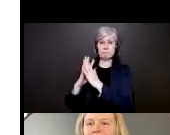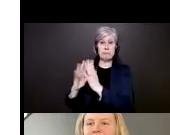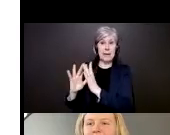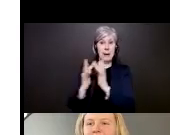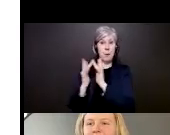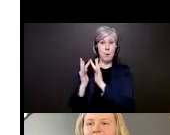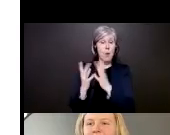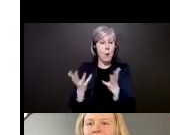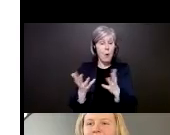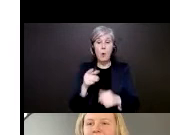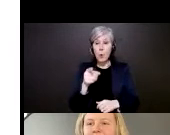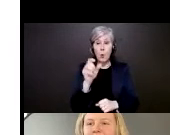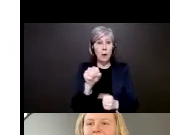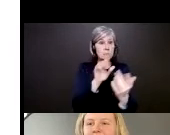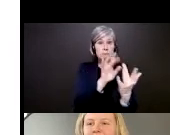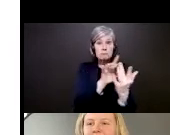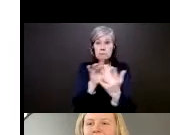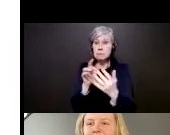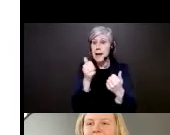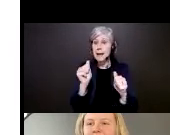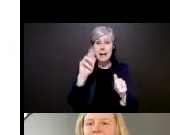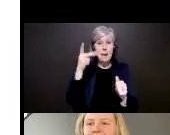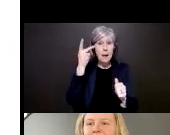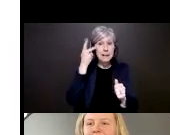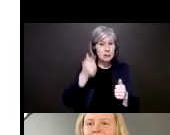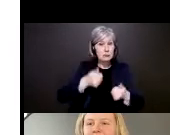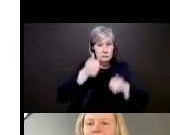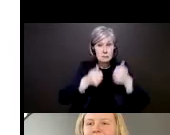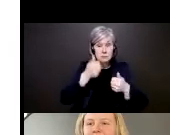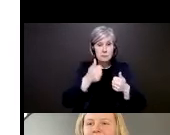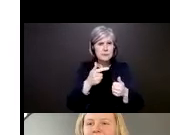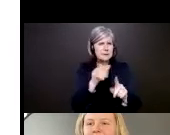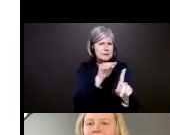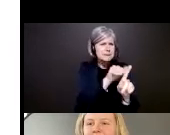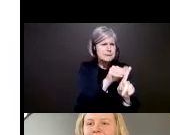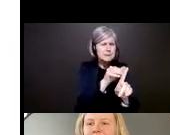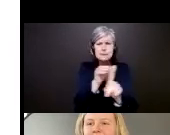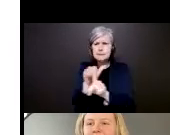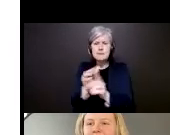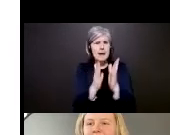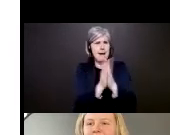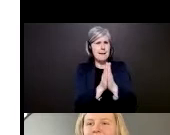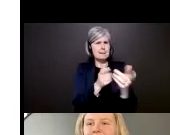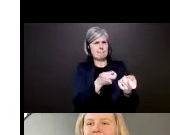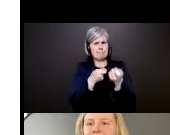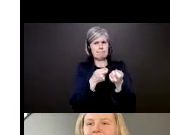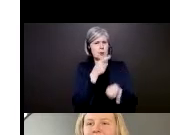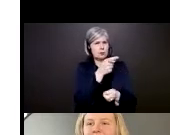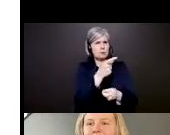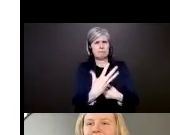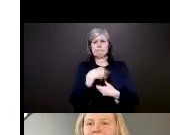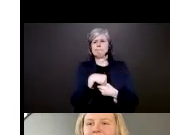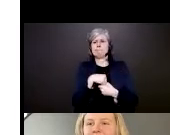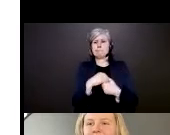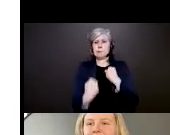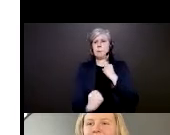understand who the champions are, to become to ask them to be champions, with us in, talking to their parties